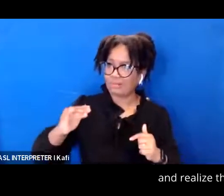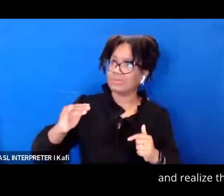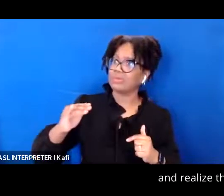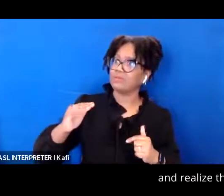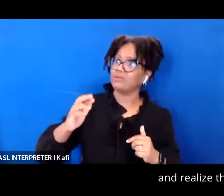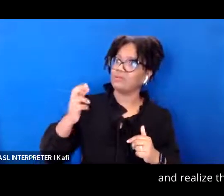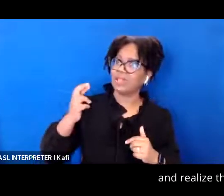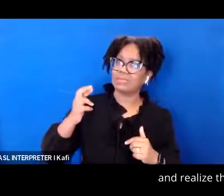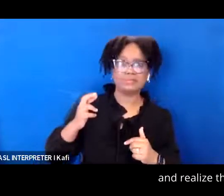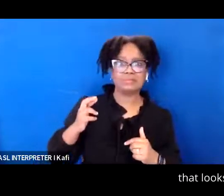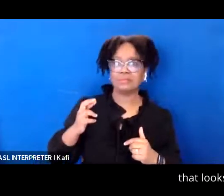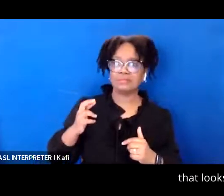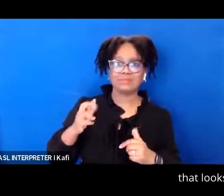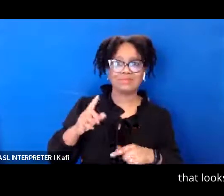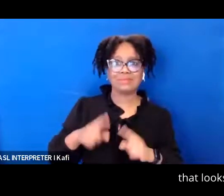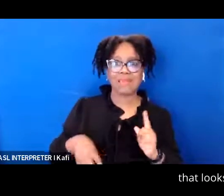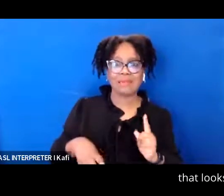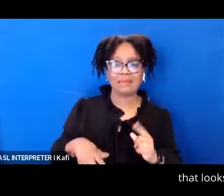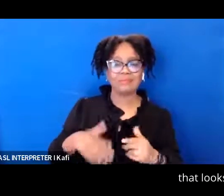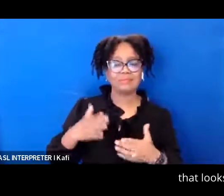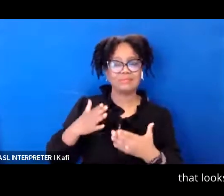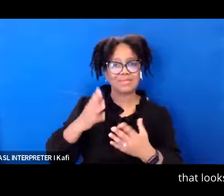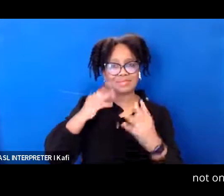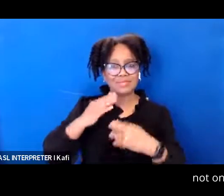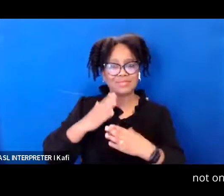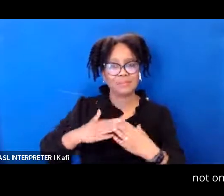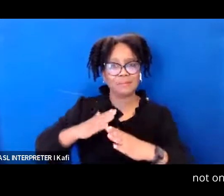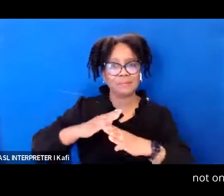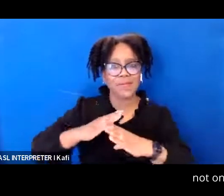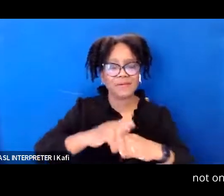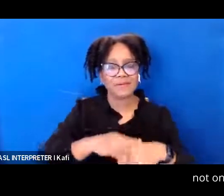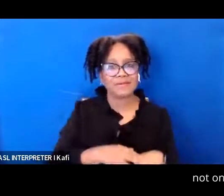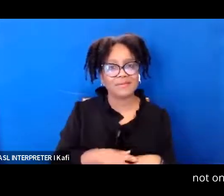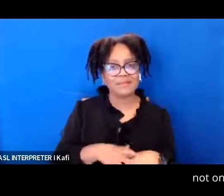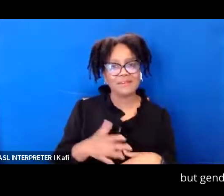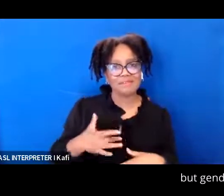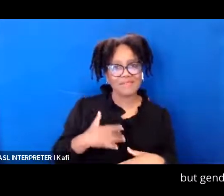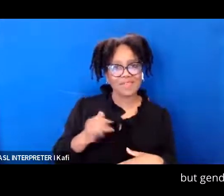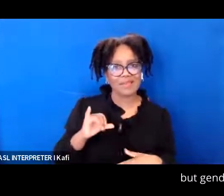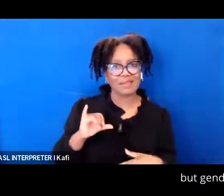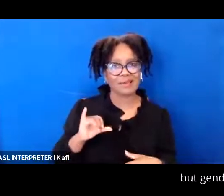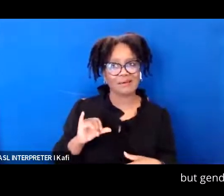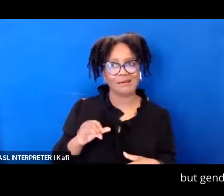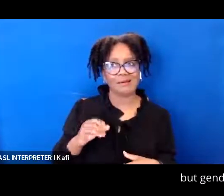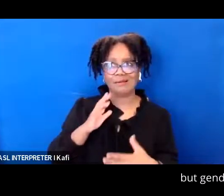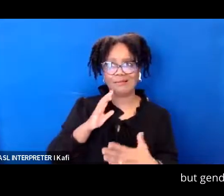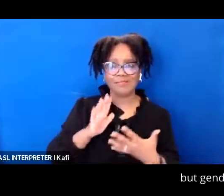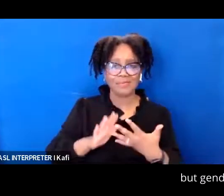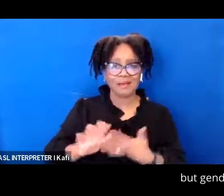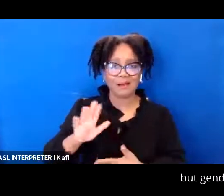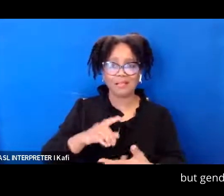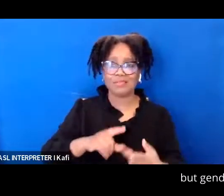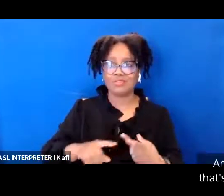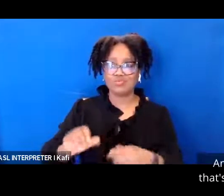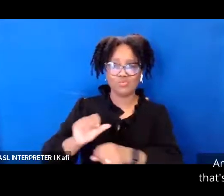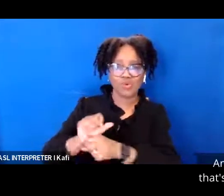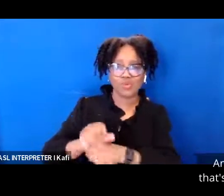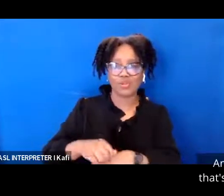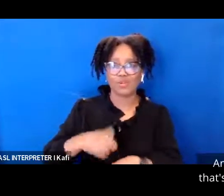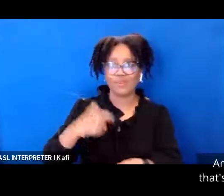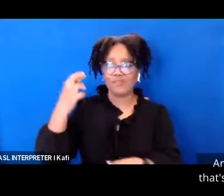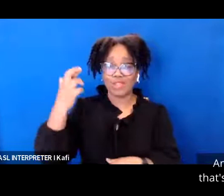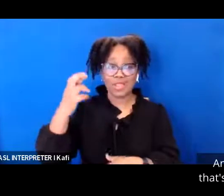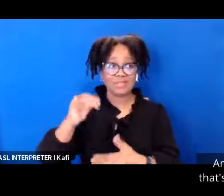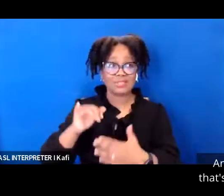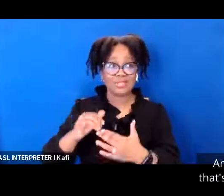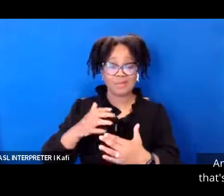realize that they are the only person that looks like them in the room not only in regards to race but gender religion and ability and it's something